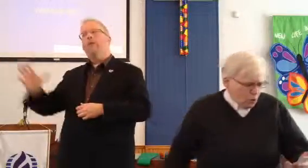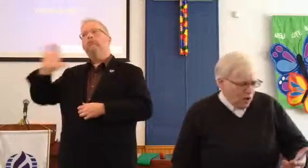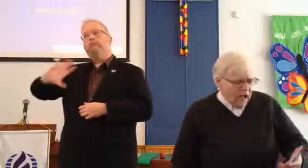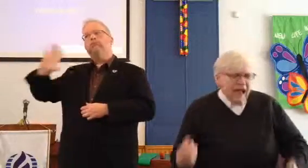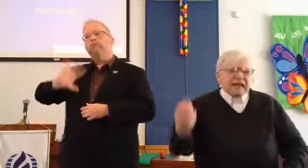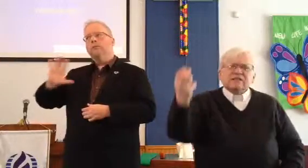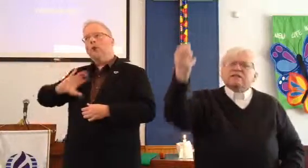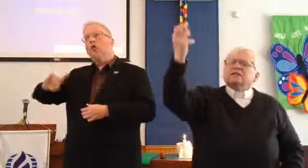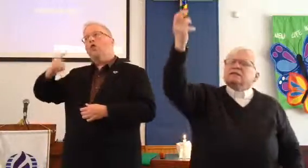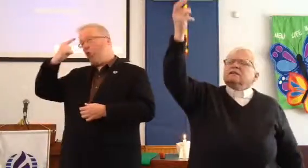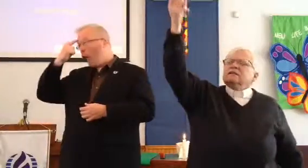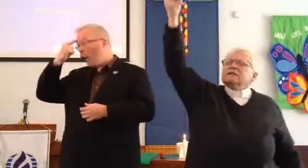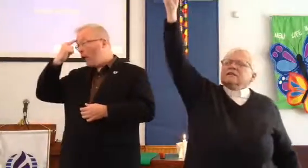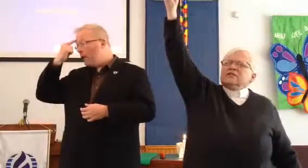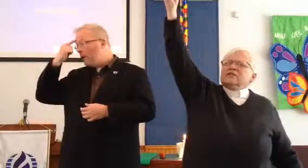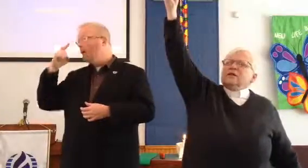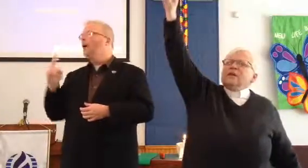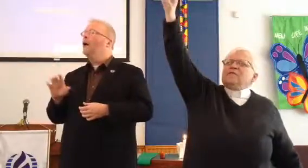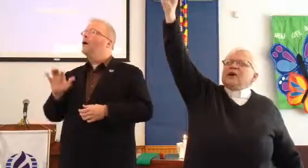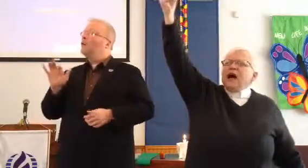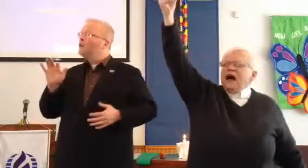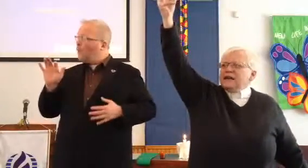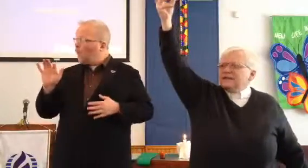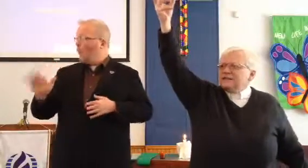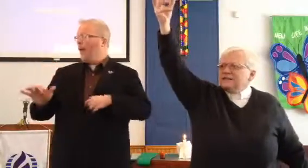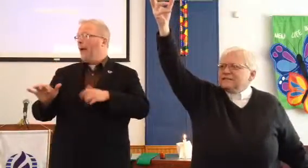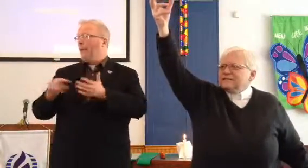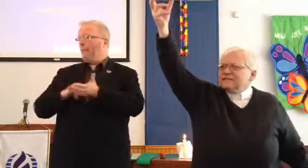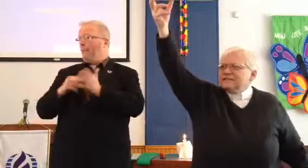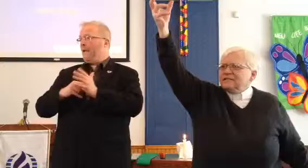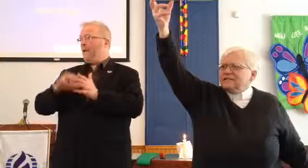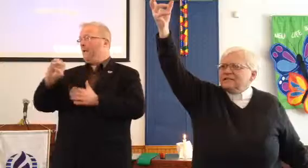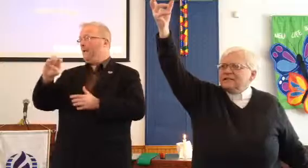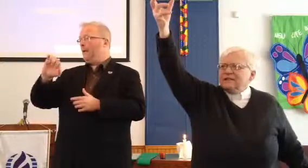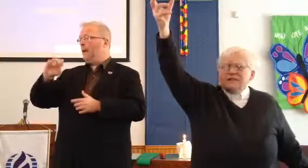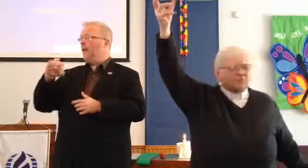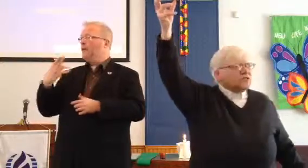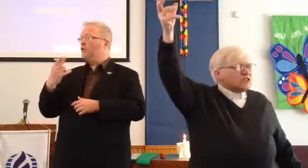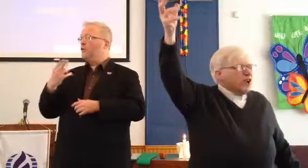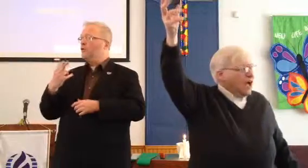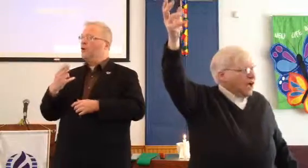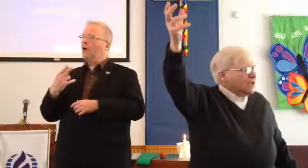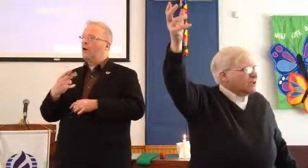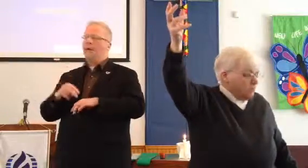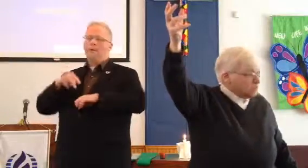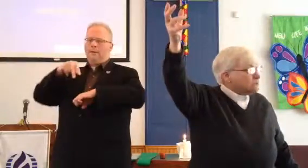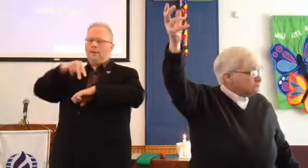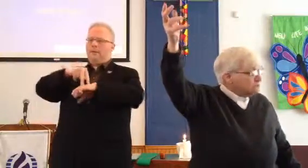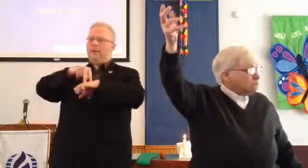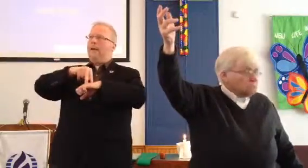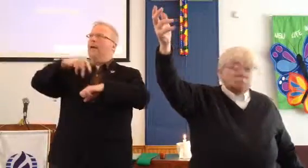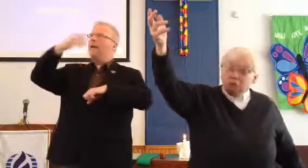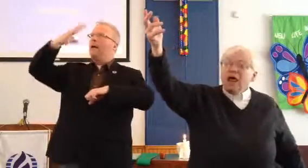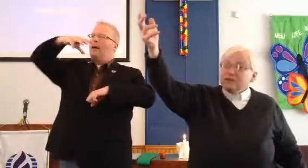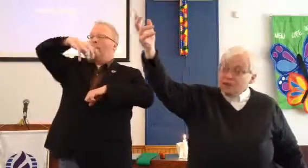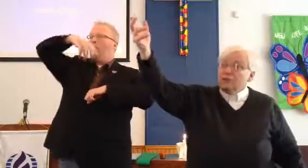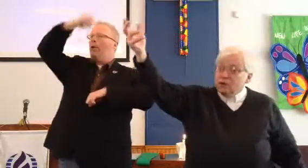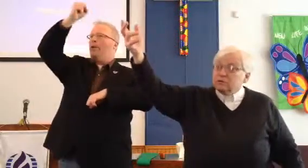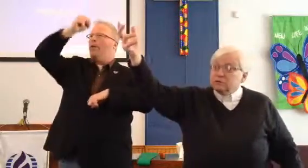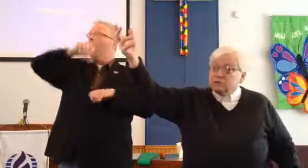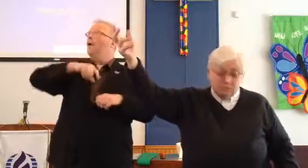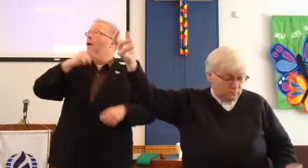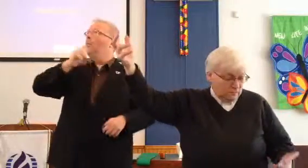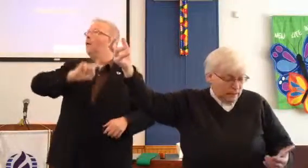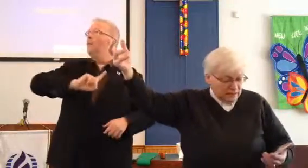could rise to the realm of God through the sky was